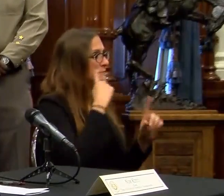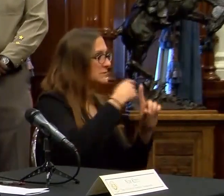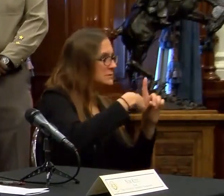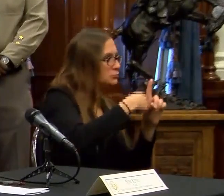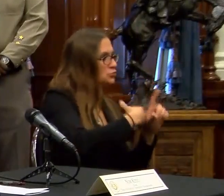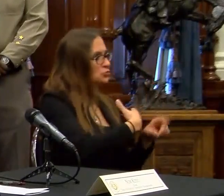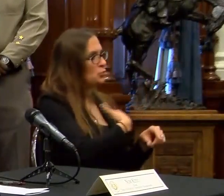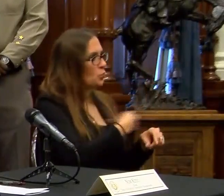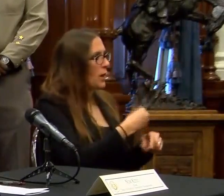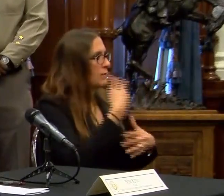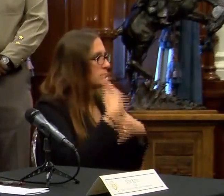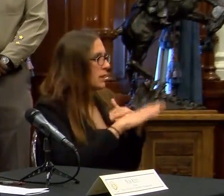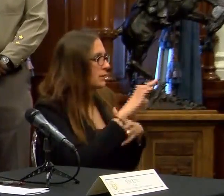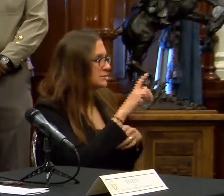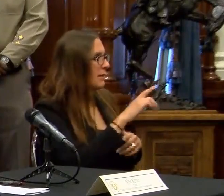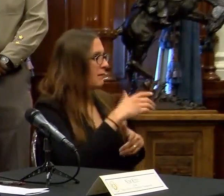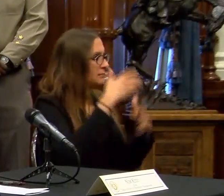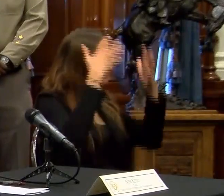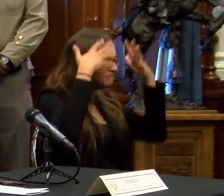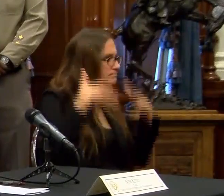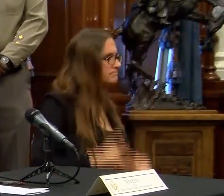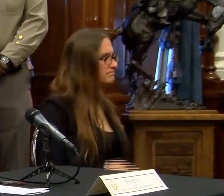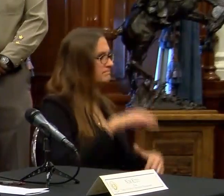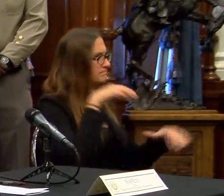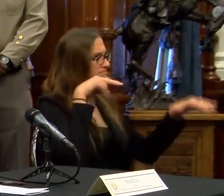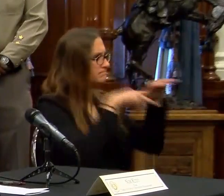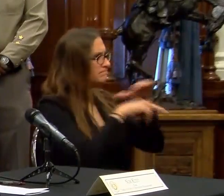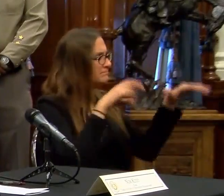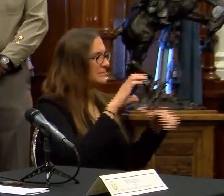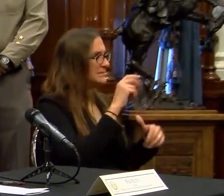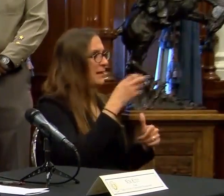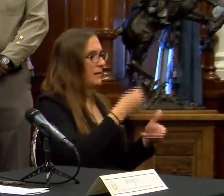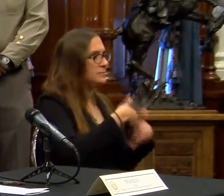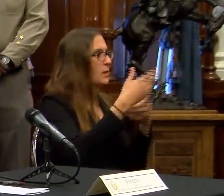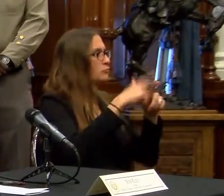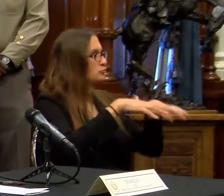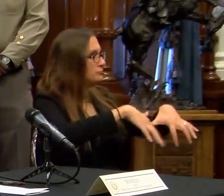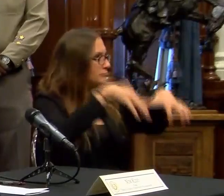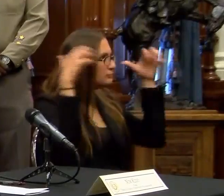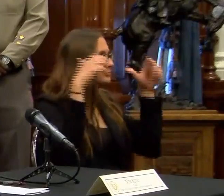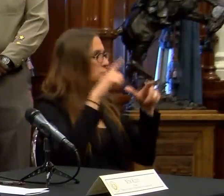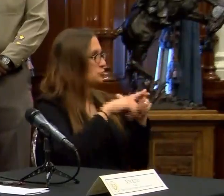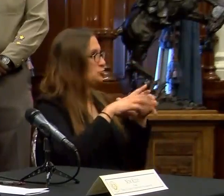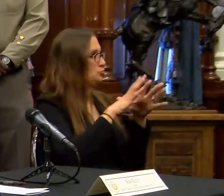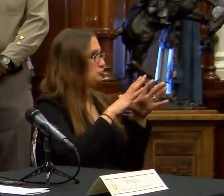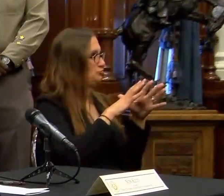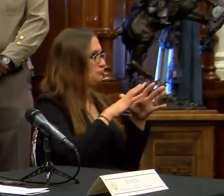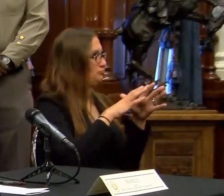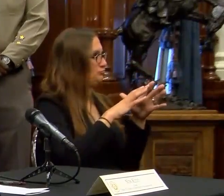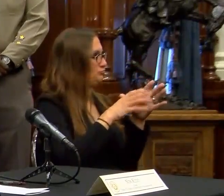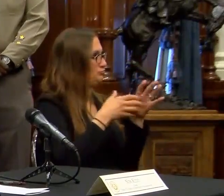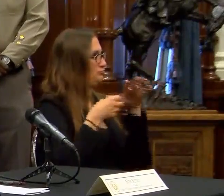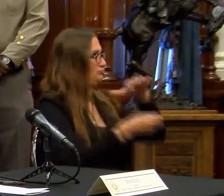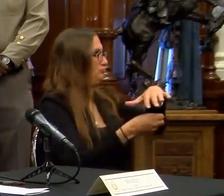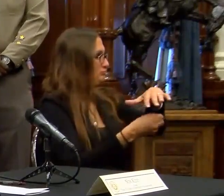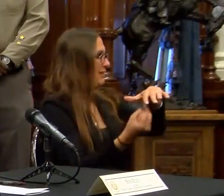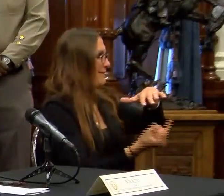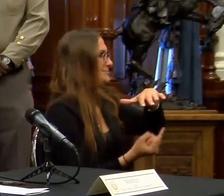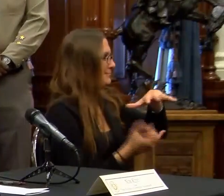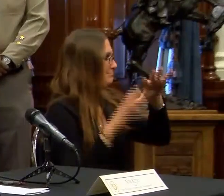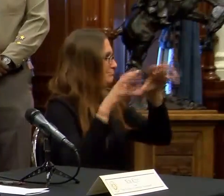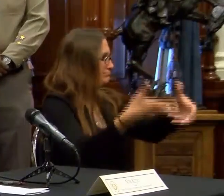white blood cells, and CAT scans, and then taking them to arenas and stadiums to quarantine them? I know there's difficulties with